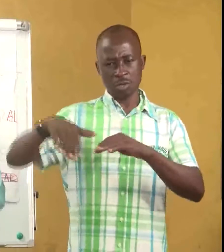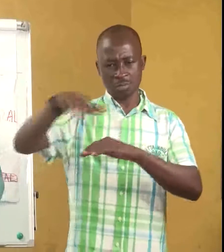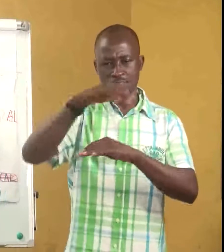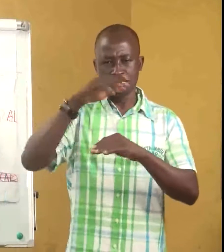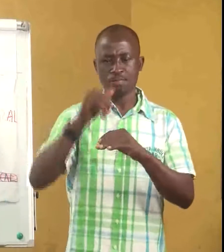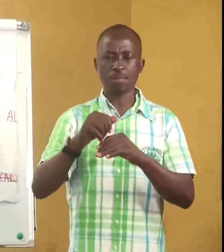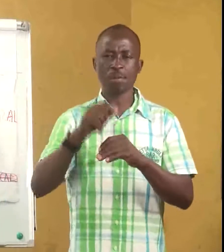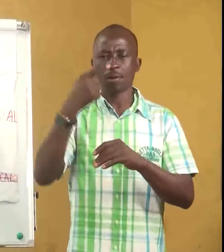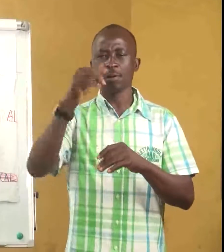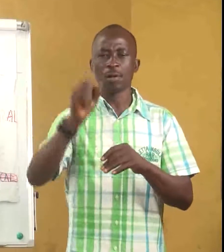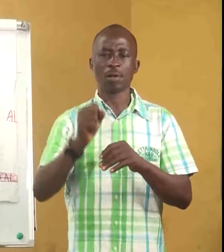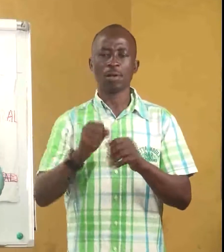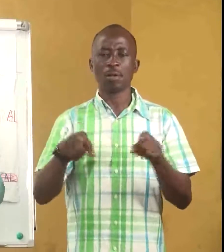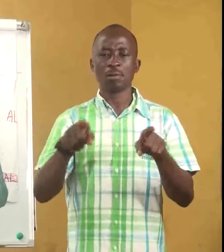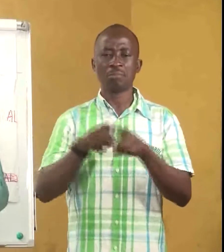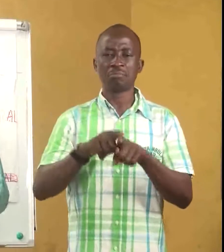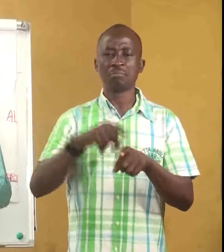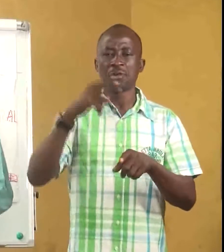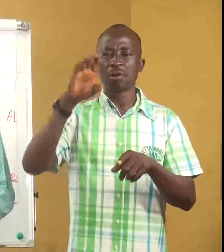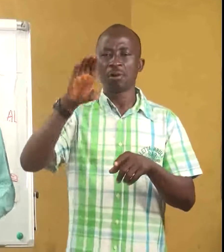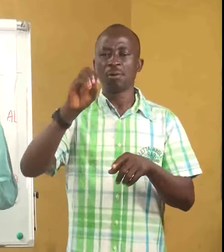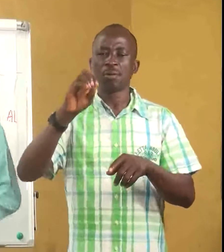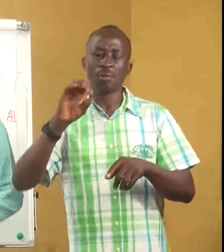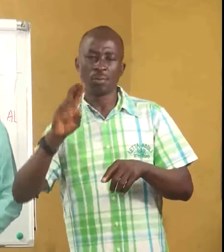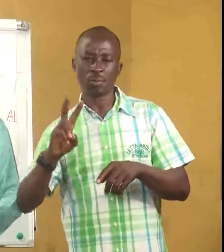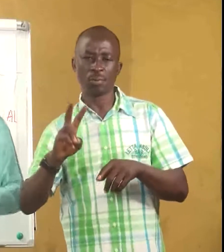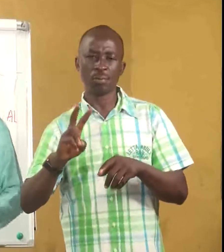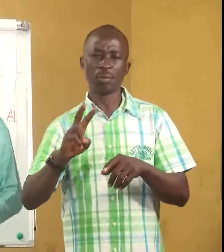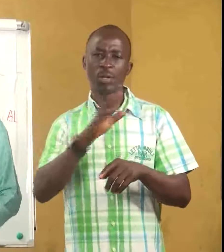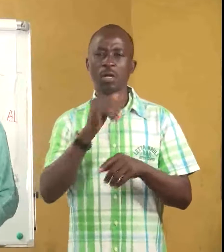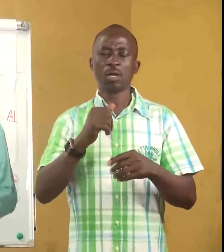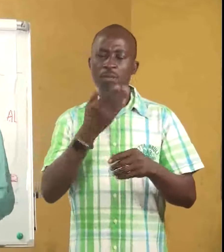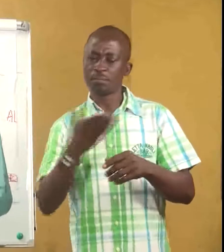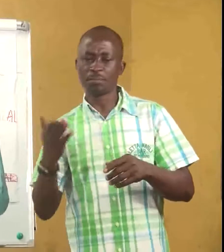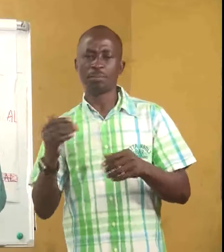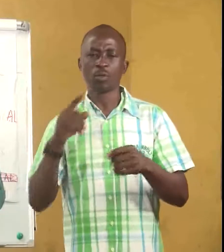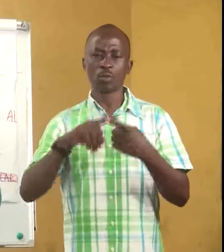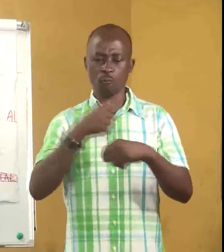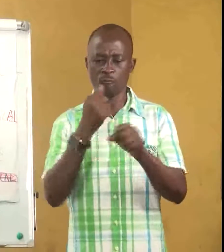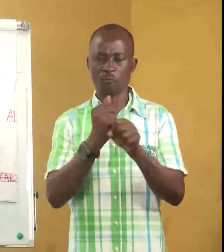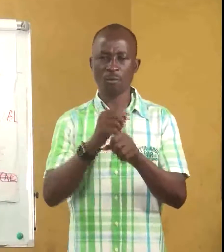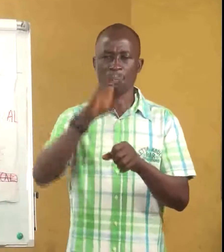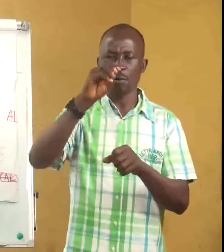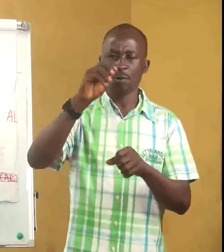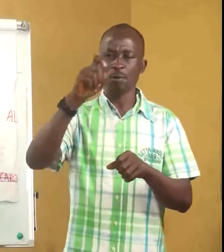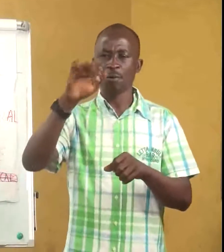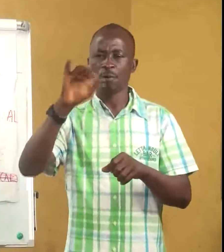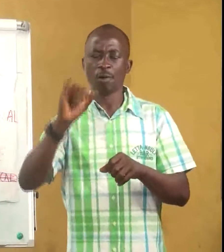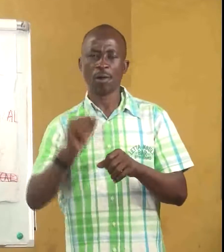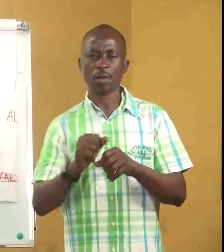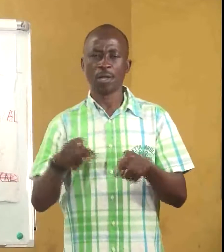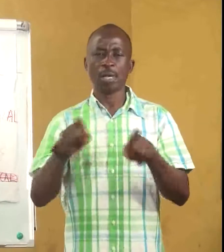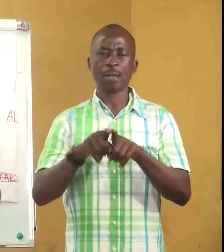oxygen, nitrogen, and carbon to form oxide of chemicals products like hydrogen